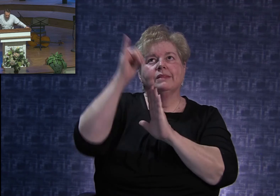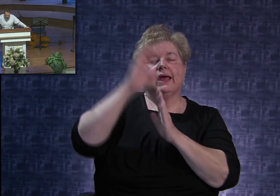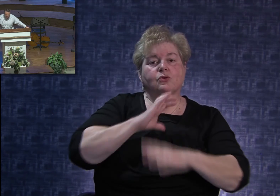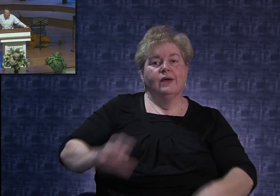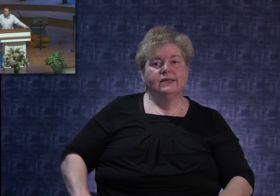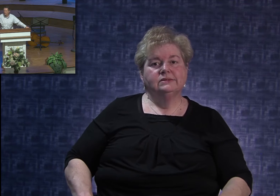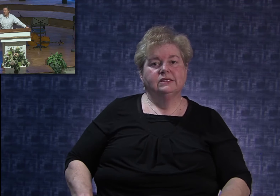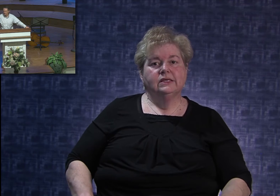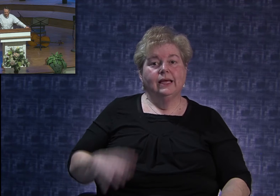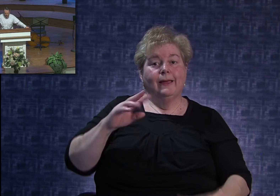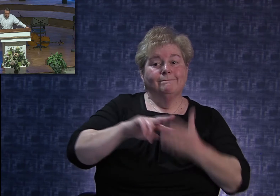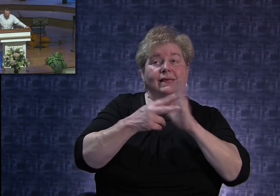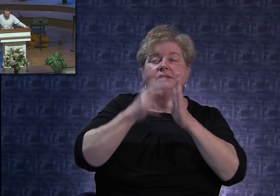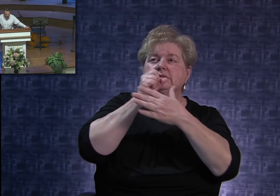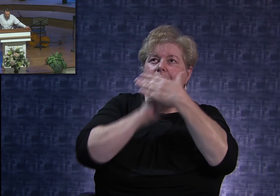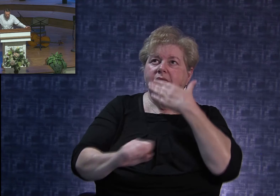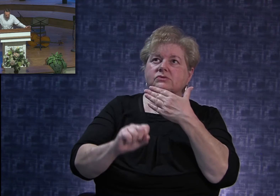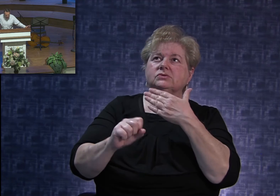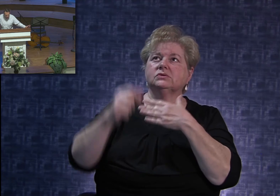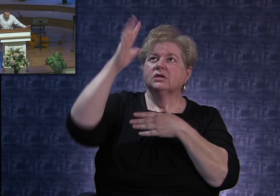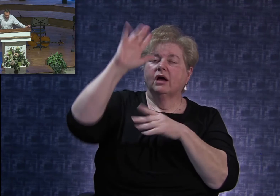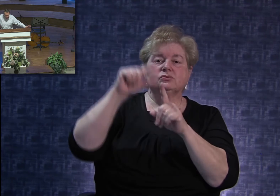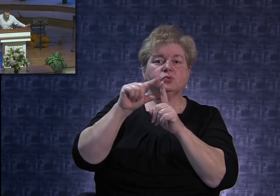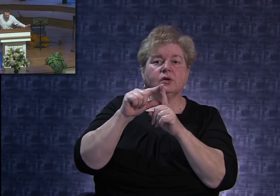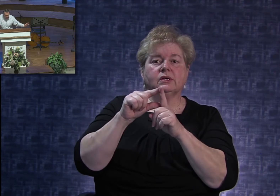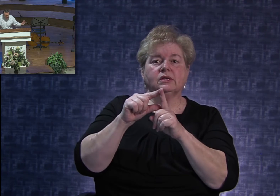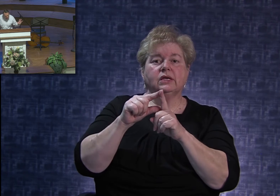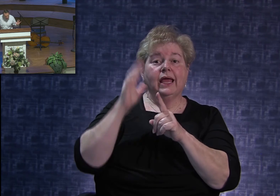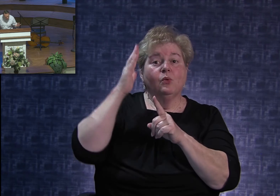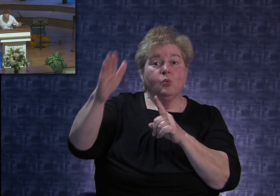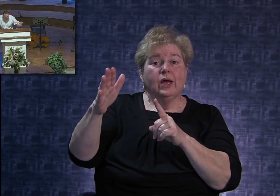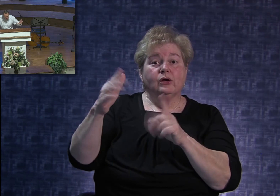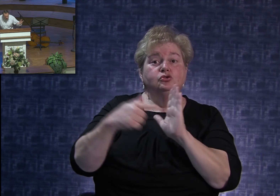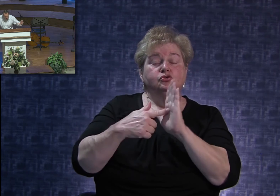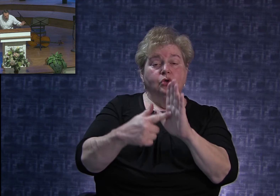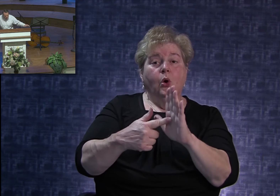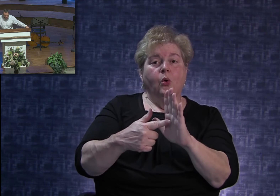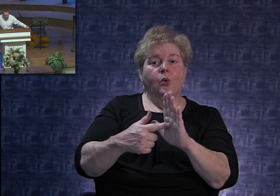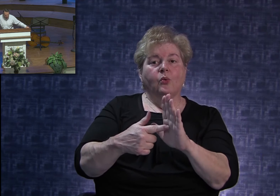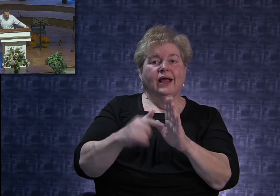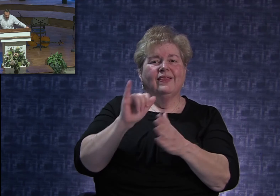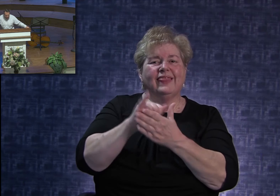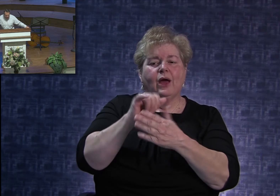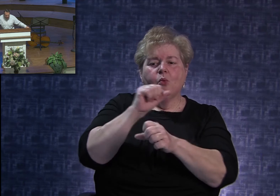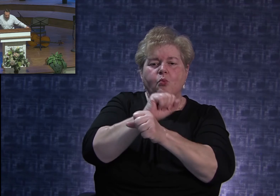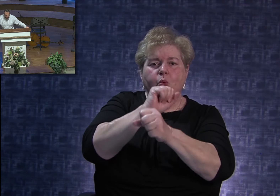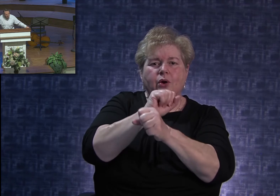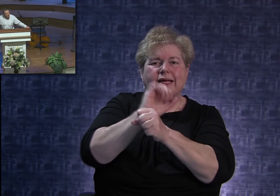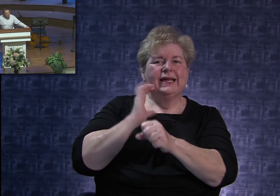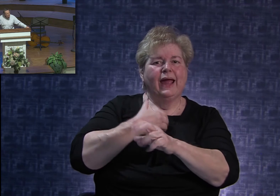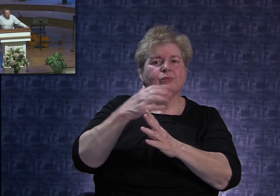will produce a submissiveness to God's word. It will produce also this practical outworking of